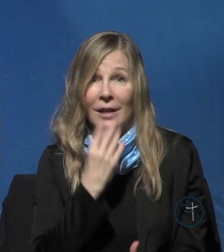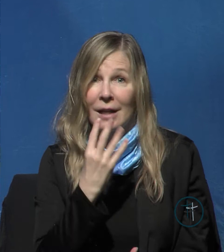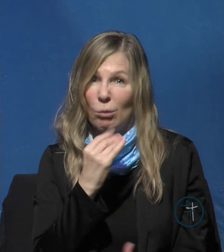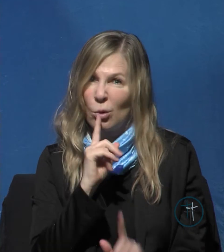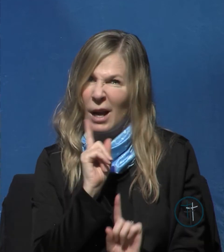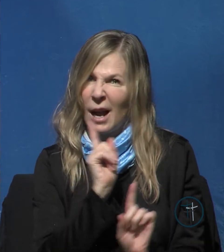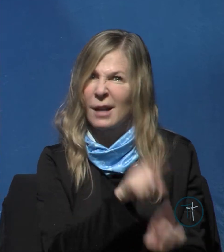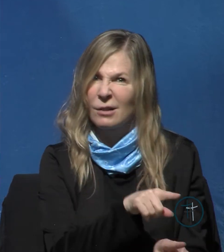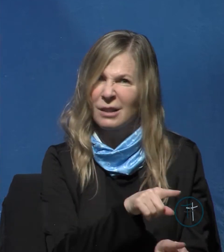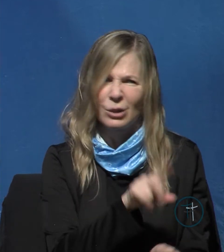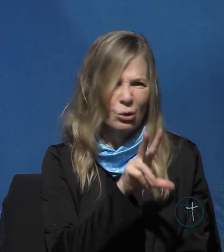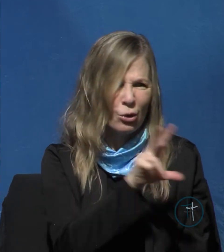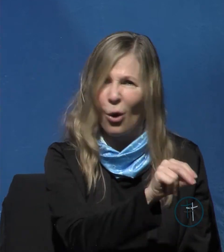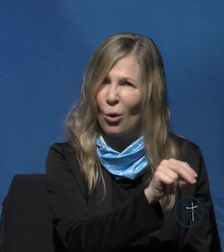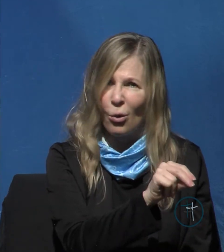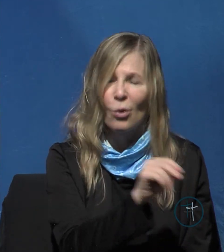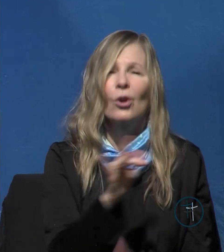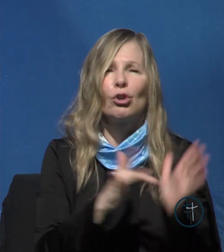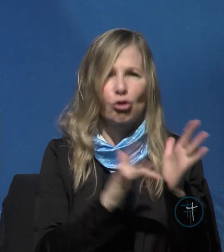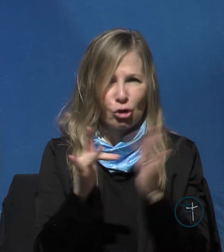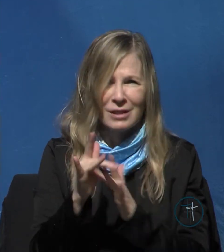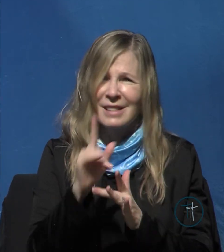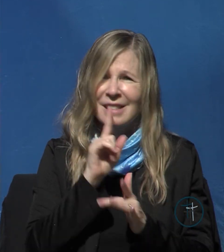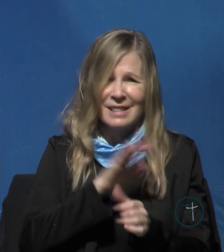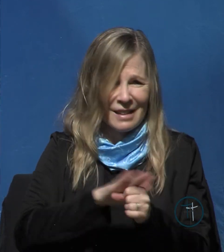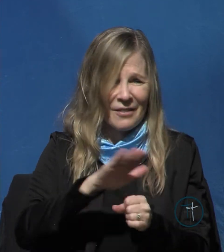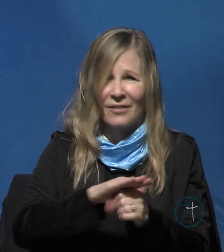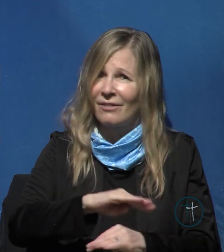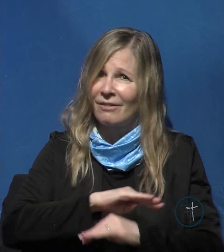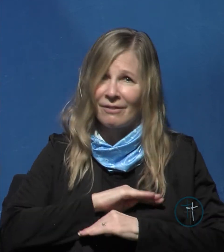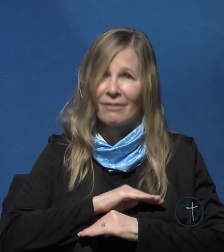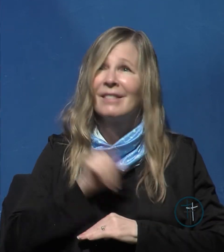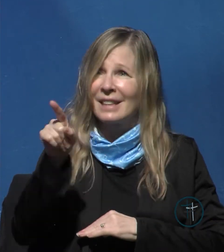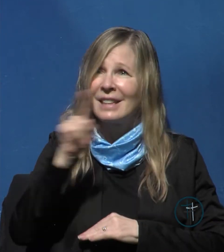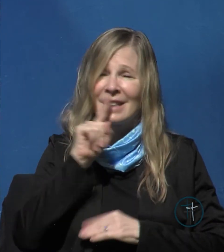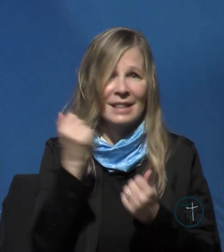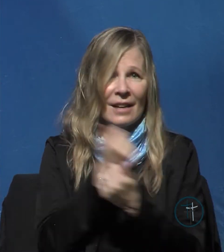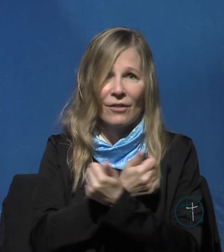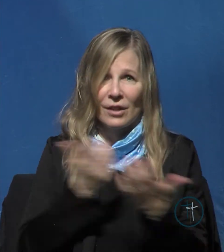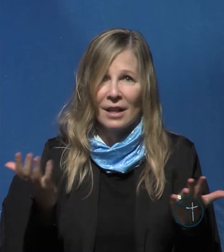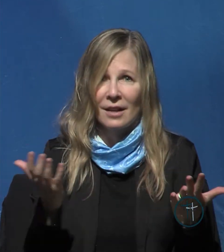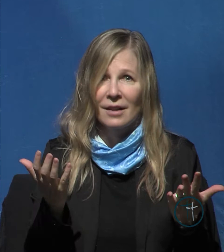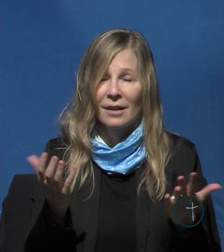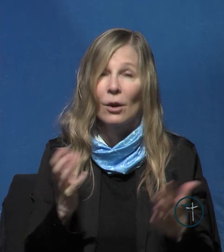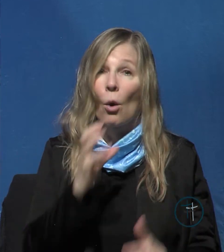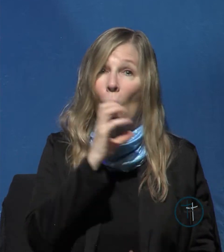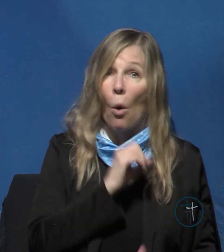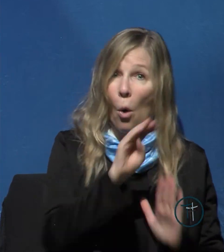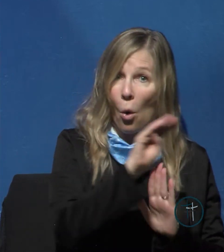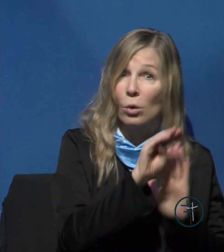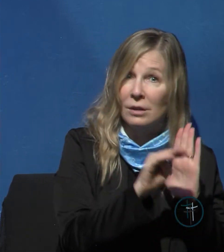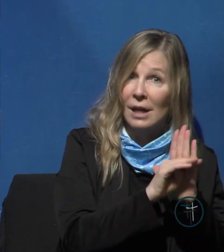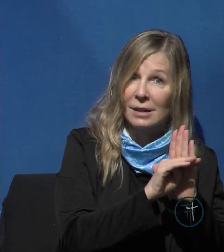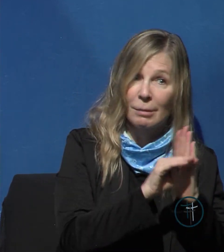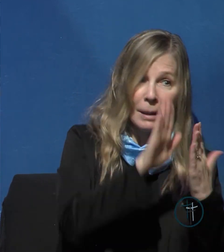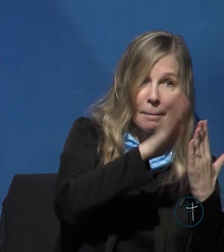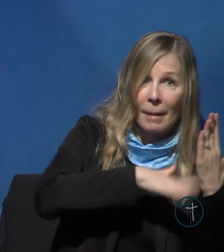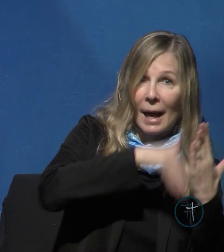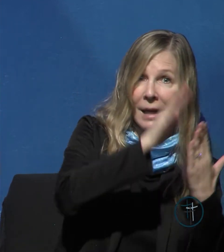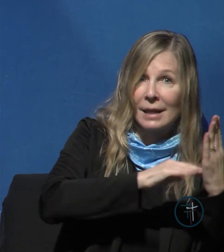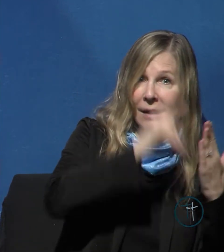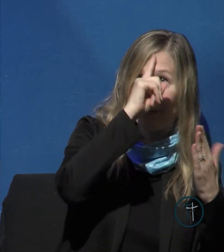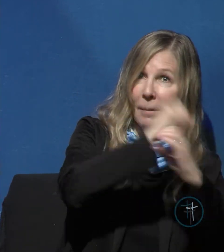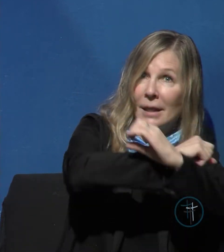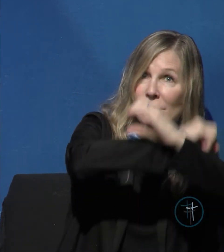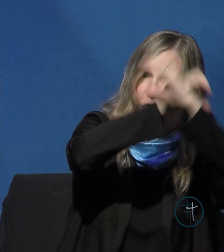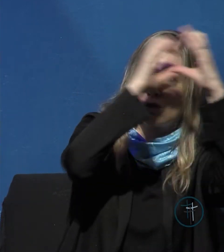answering that definitively, no, Jesus is everything. The Old Testament was picturing what would come. Jesus came, it's complete, the